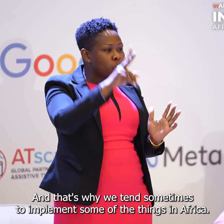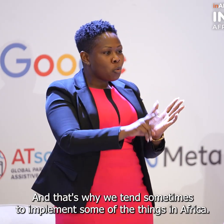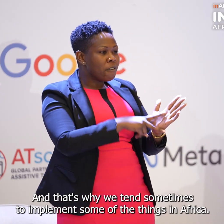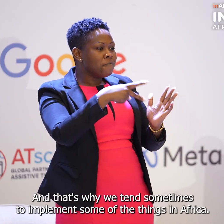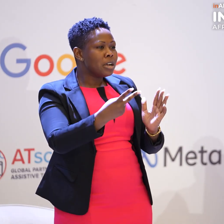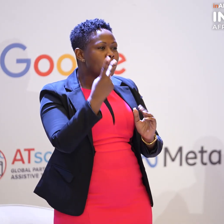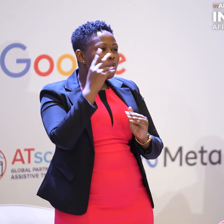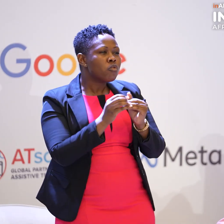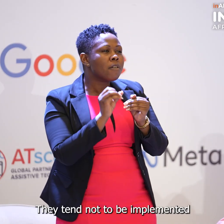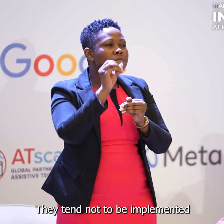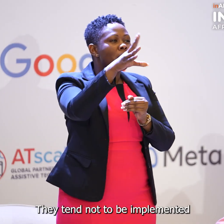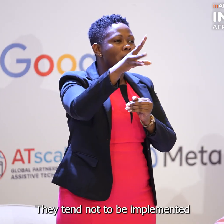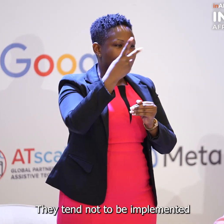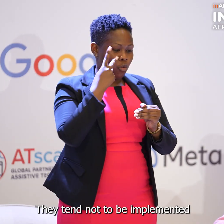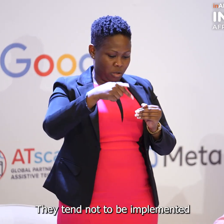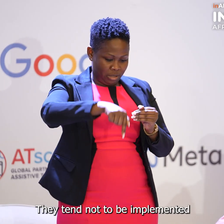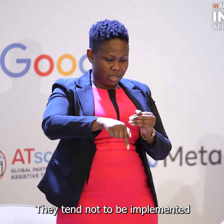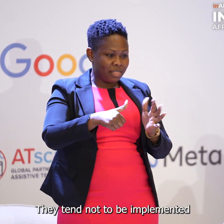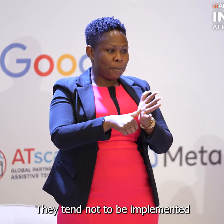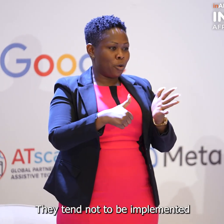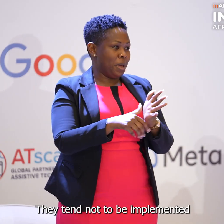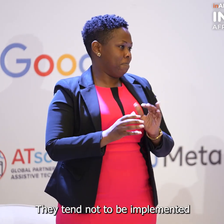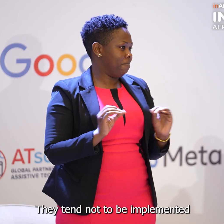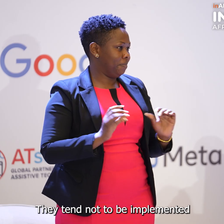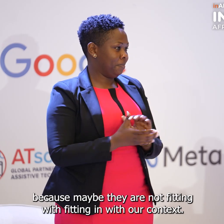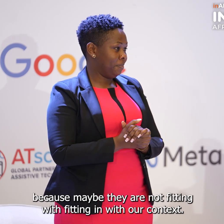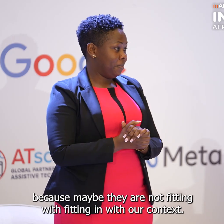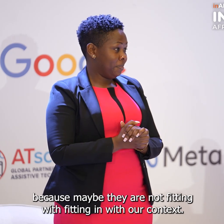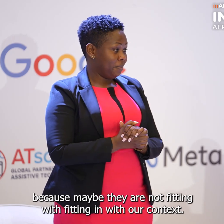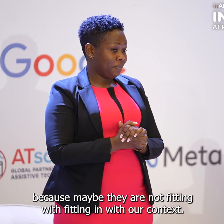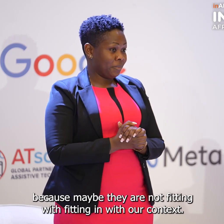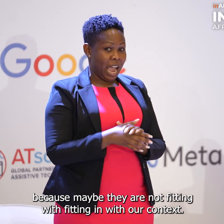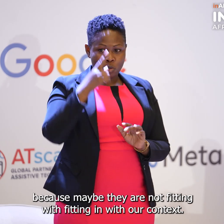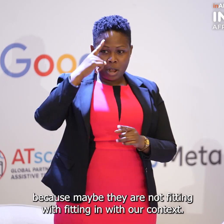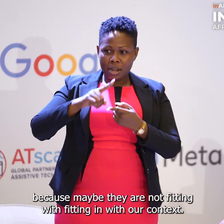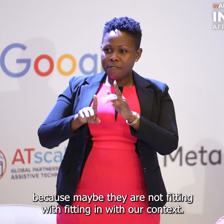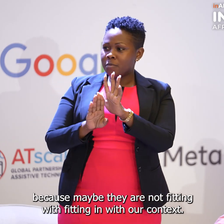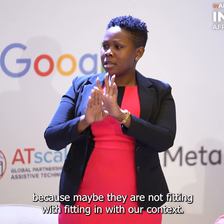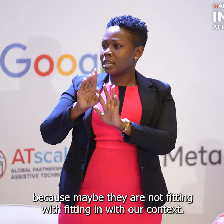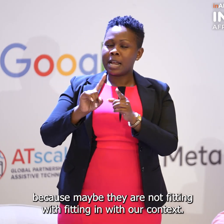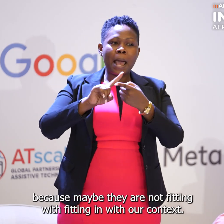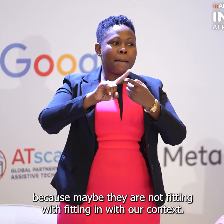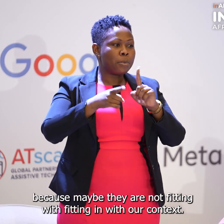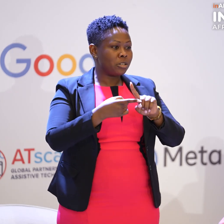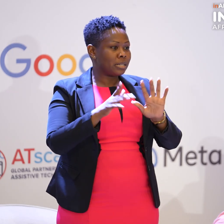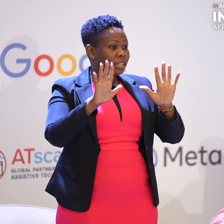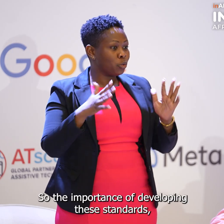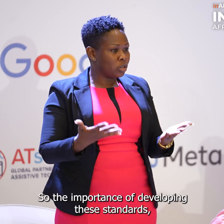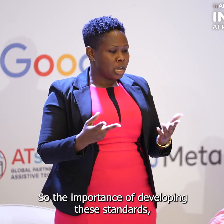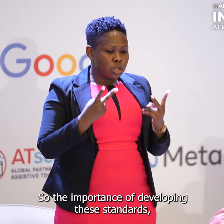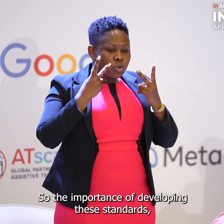in Africa. They tend not to be implemented because maybe they are not fitting in with our